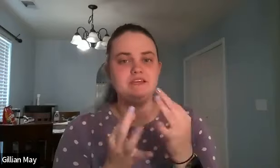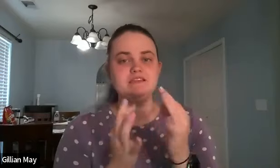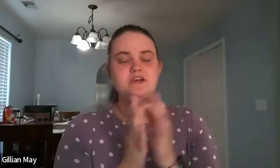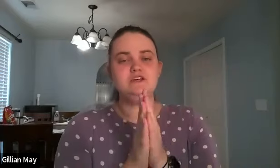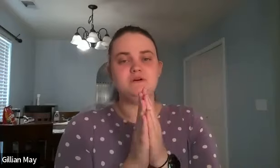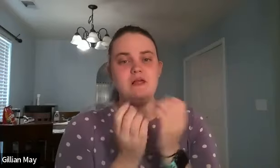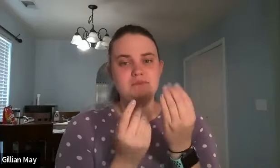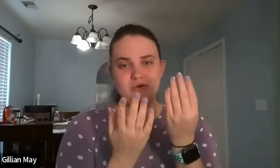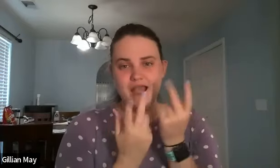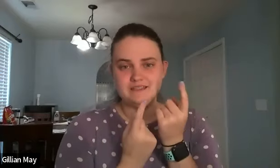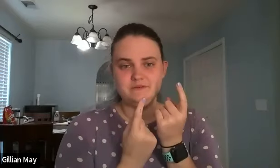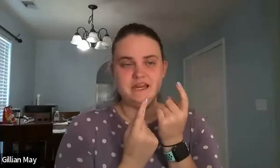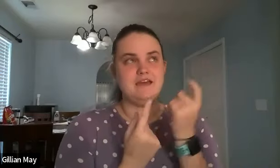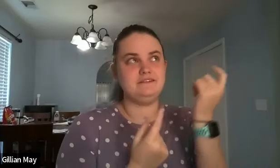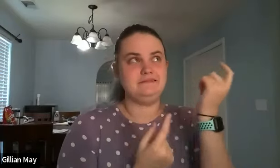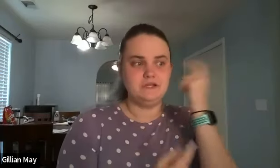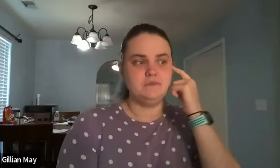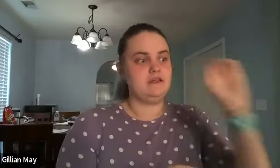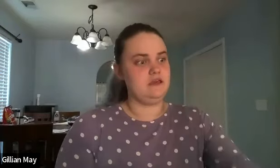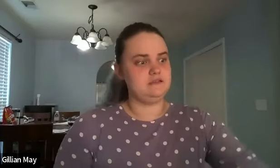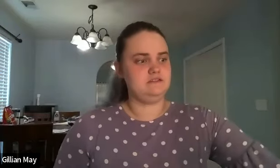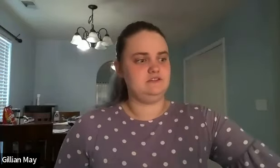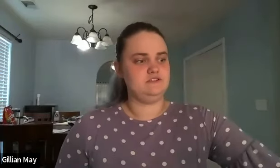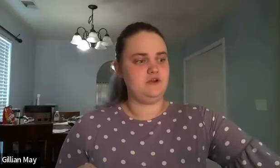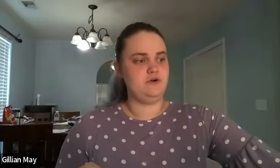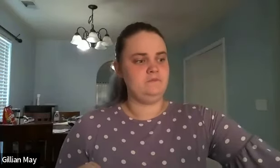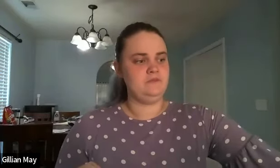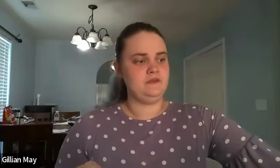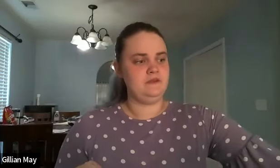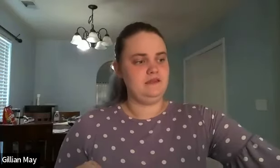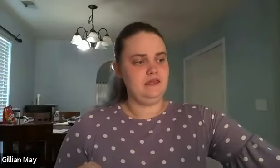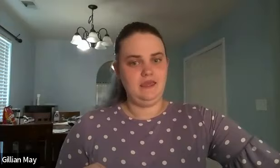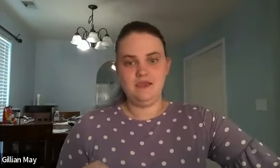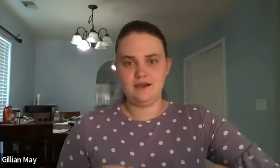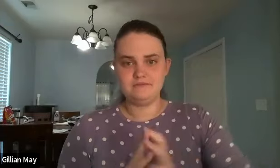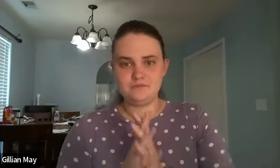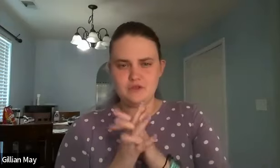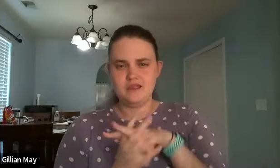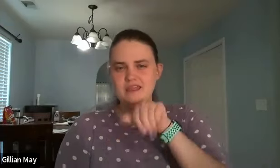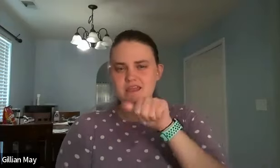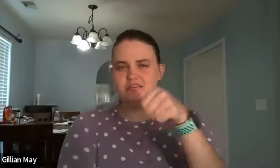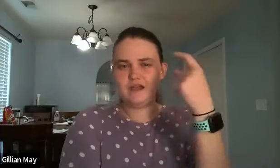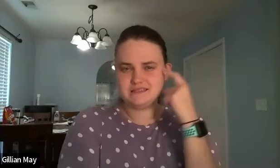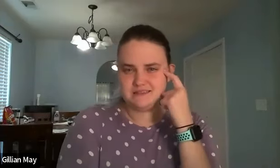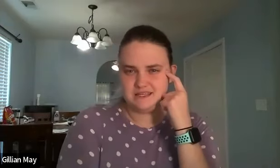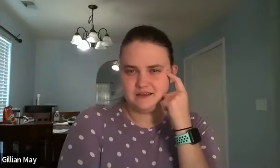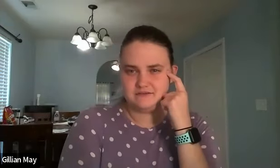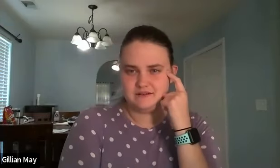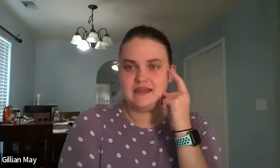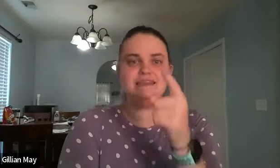families. So a lot of people ask me and I have to be like, yes. So yeah. Are there any you guys can think of?